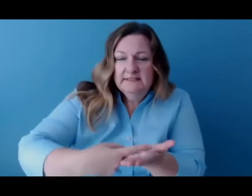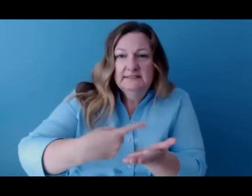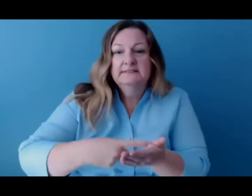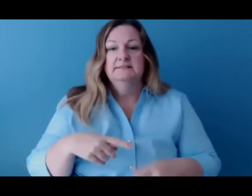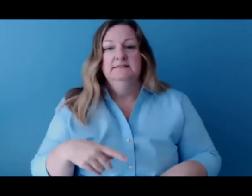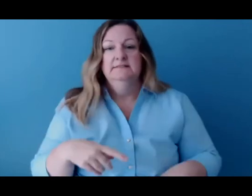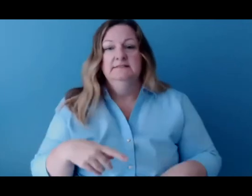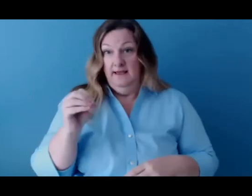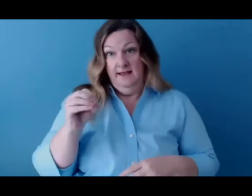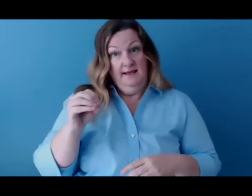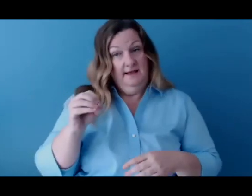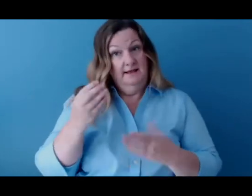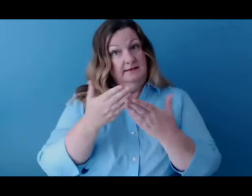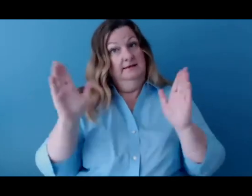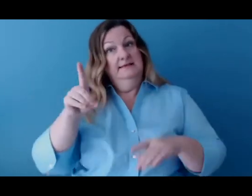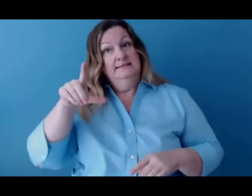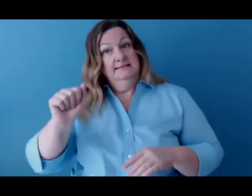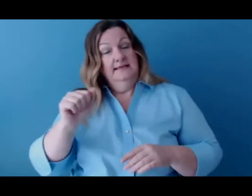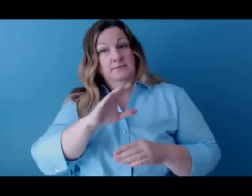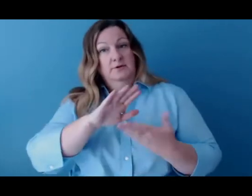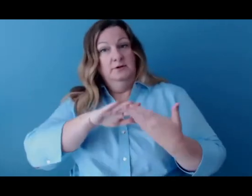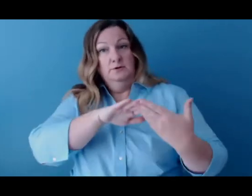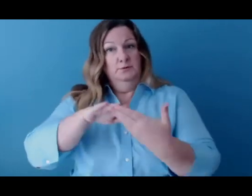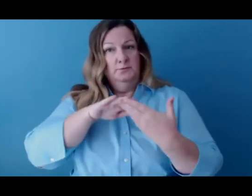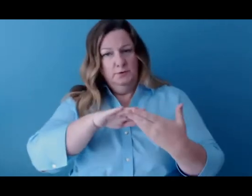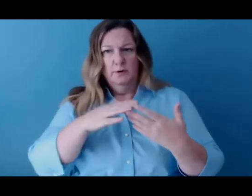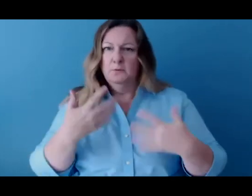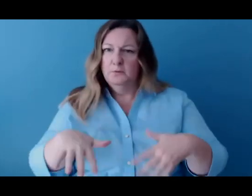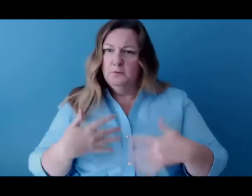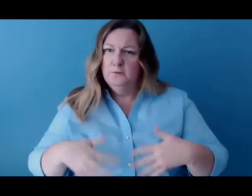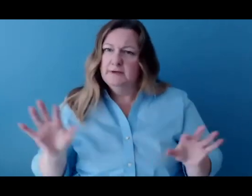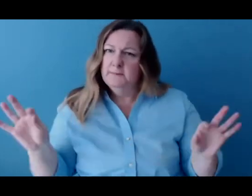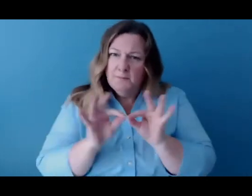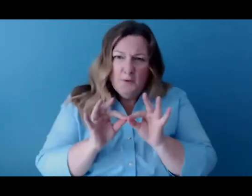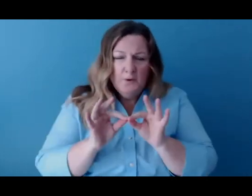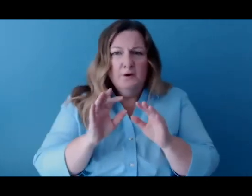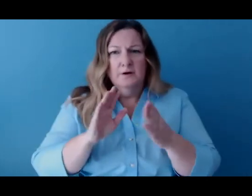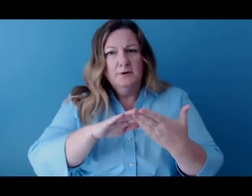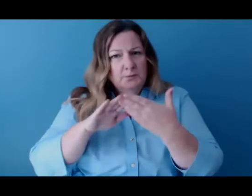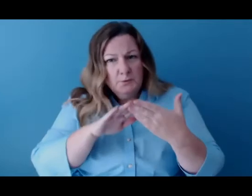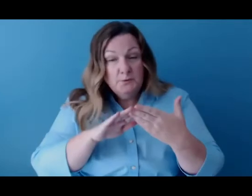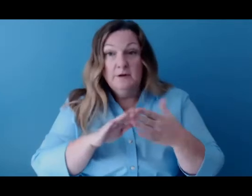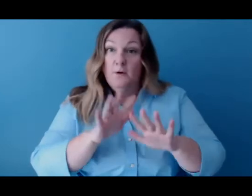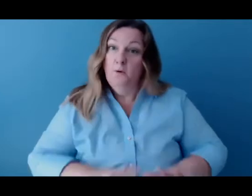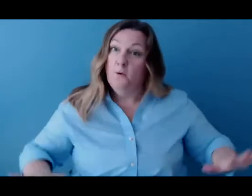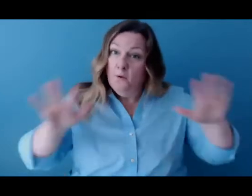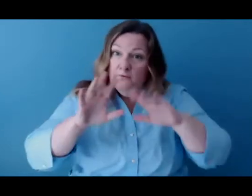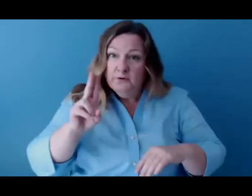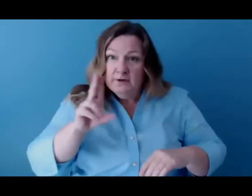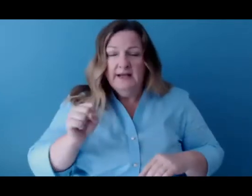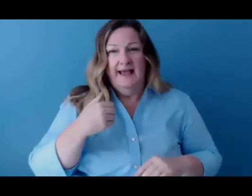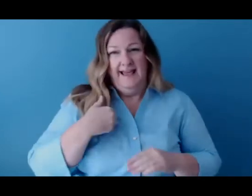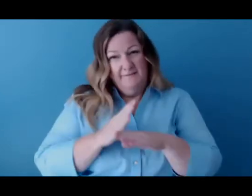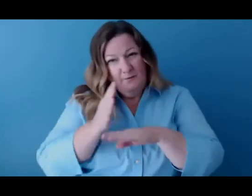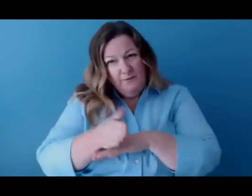the disability community is a pretty important community. Nationally, we have over 61